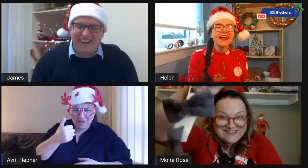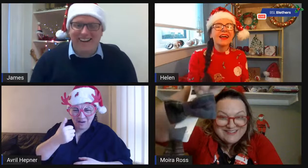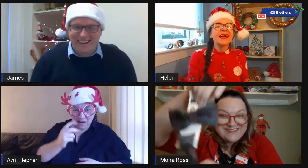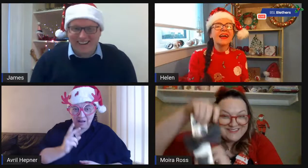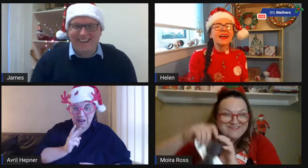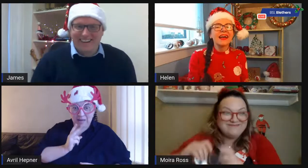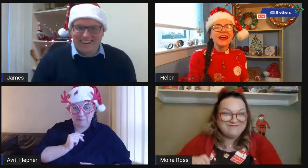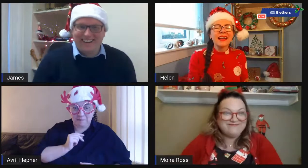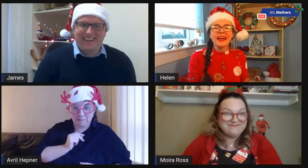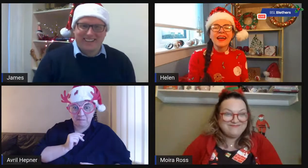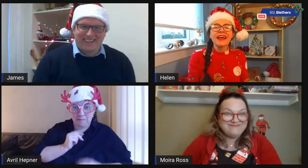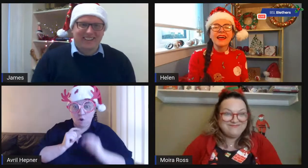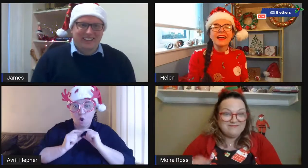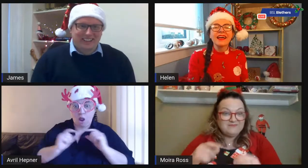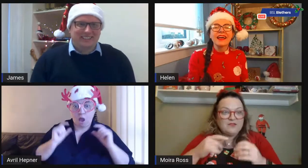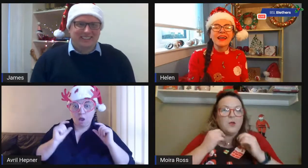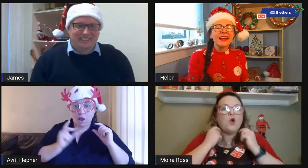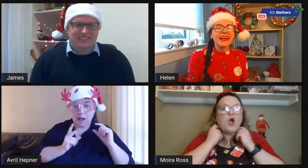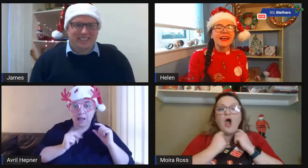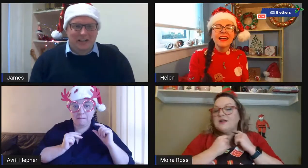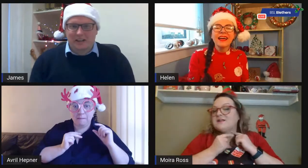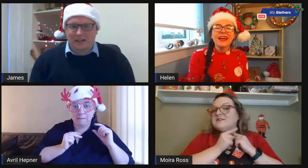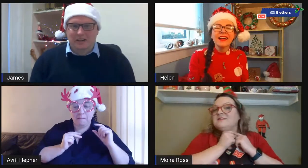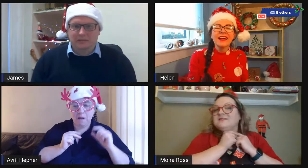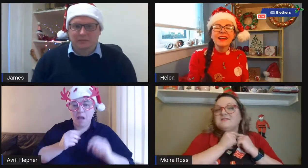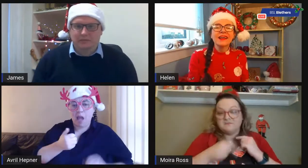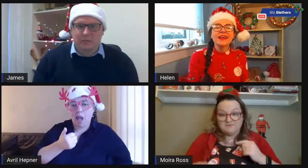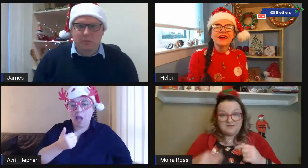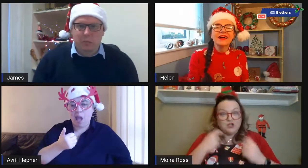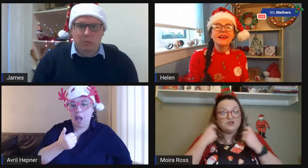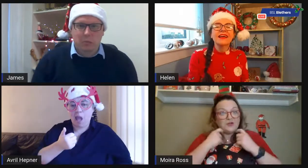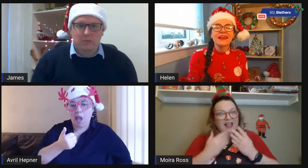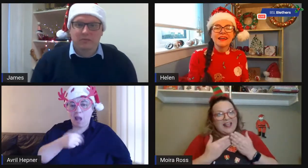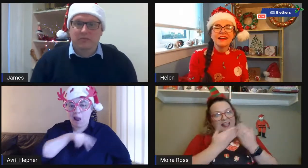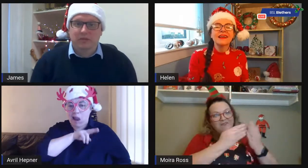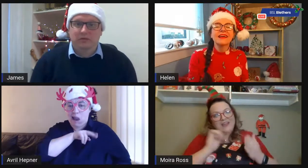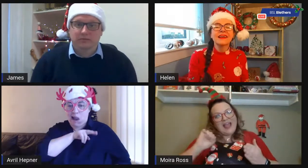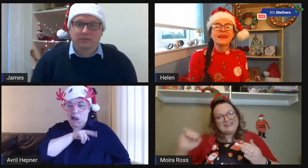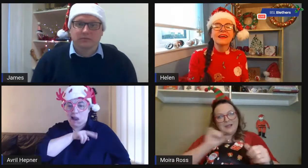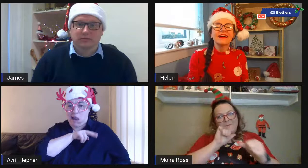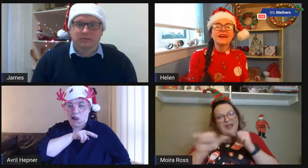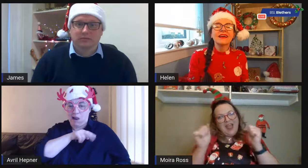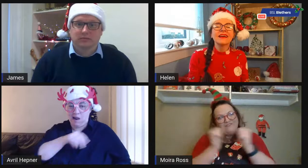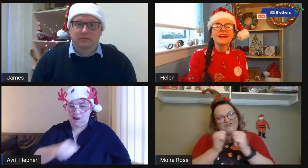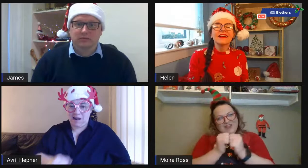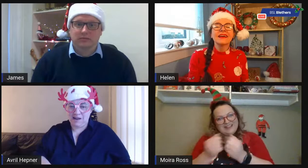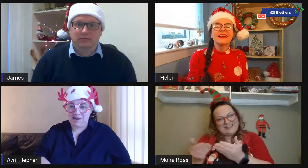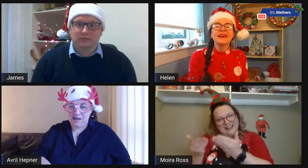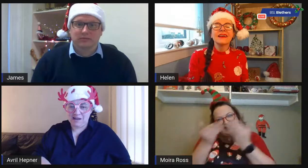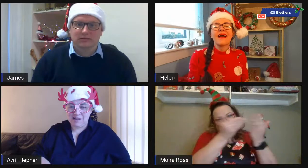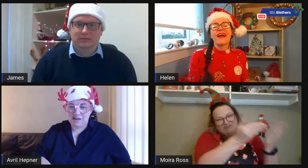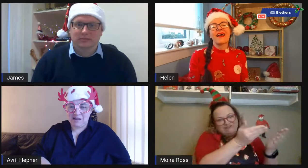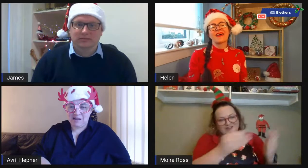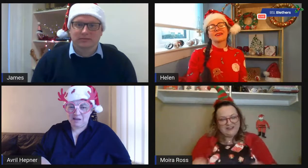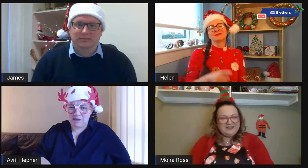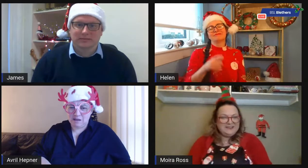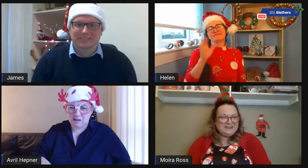tie. And do they just clip onto the collar? Yeah, they clip on the side of the collar. So this is a present